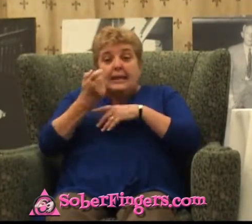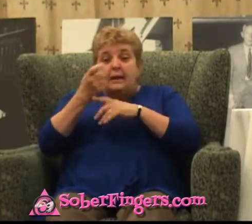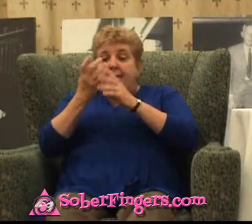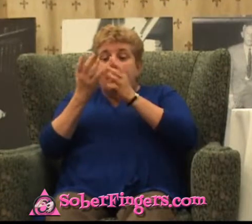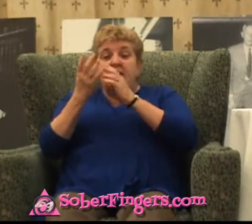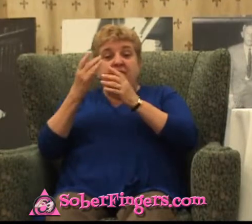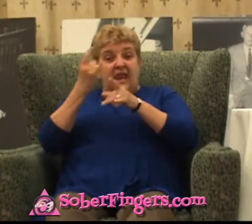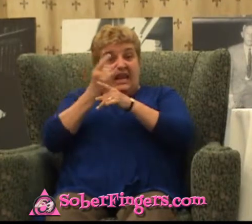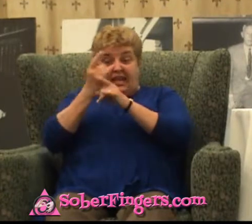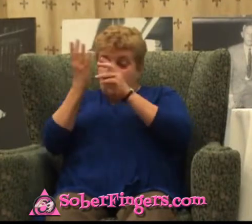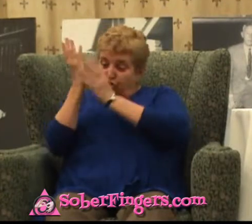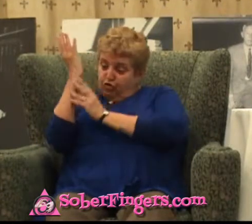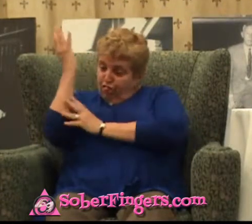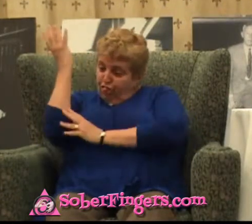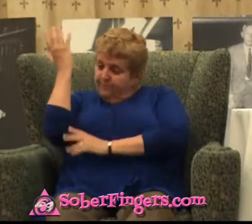and lick it off.